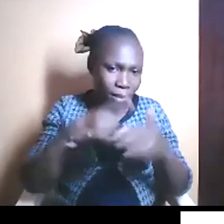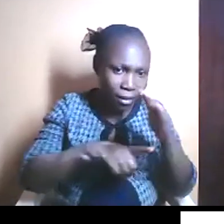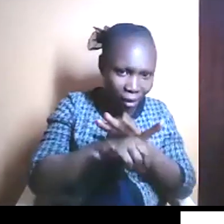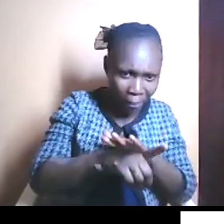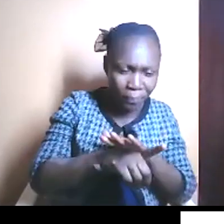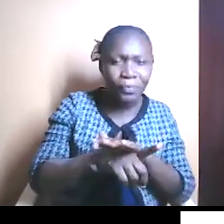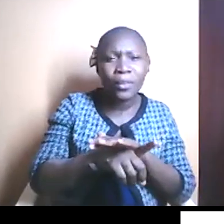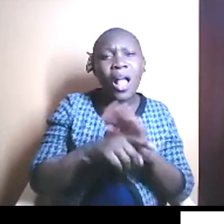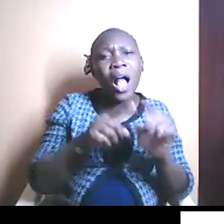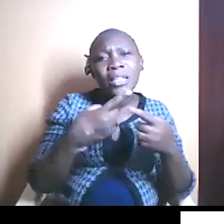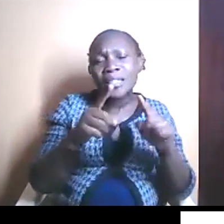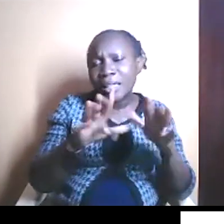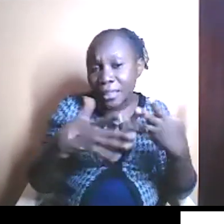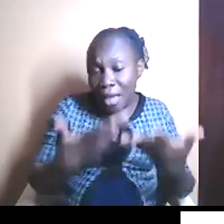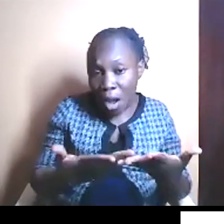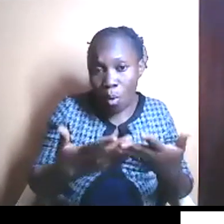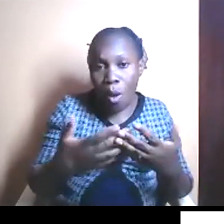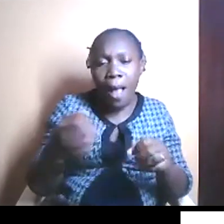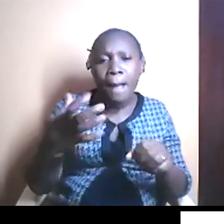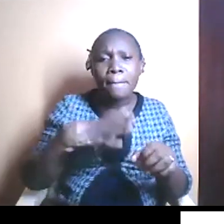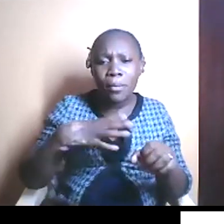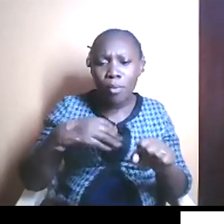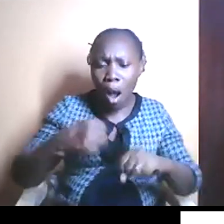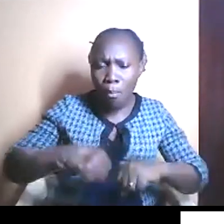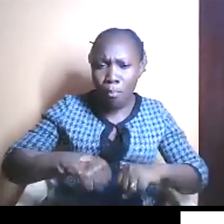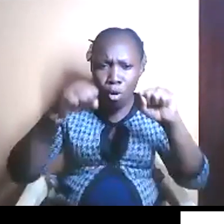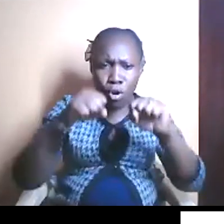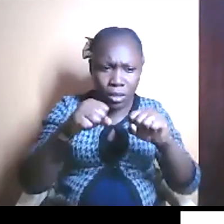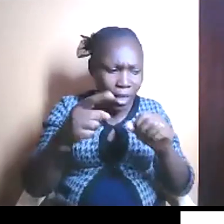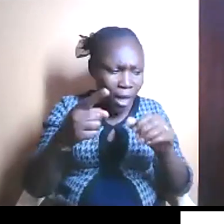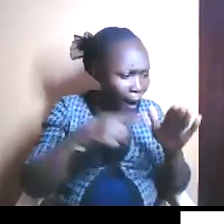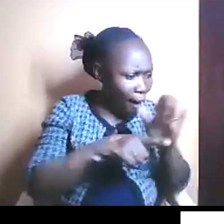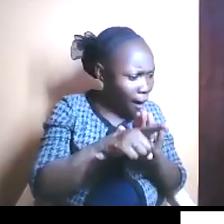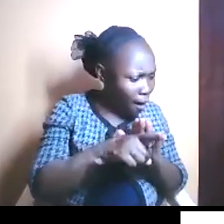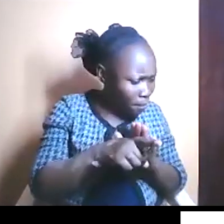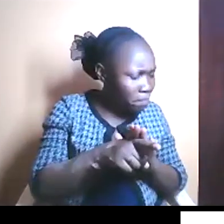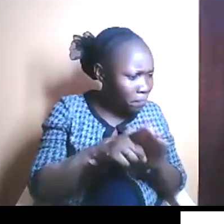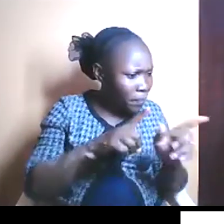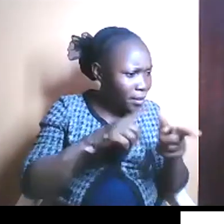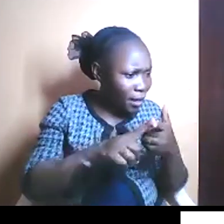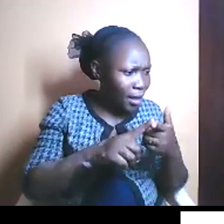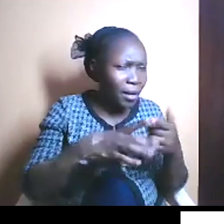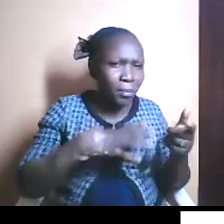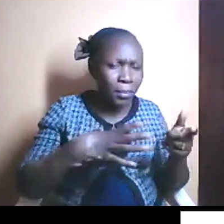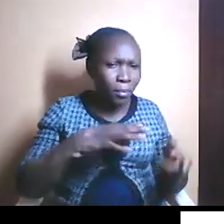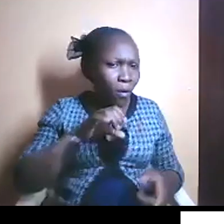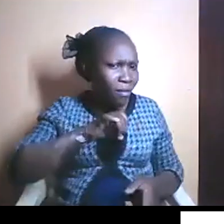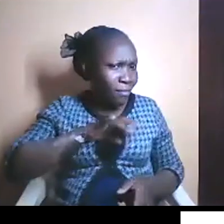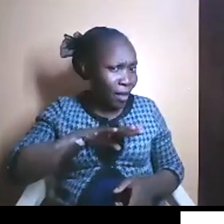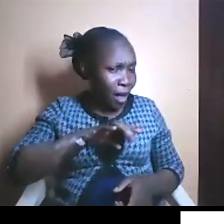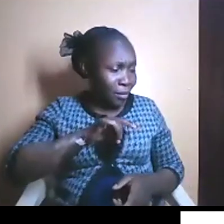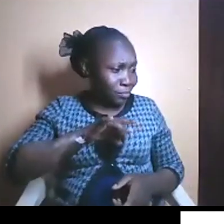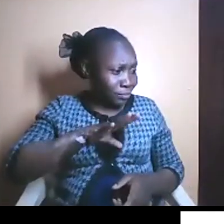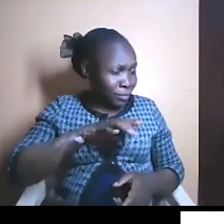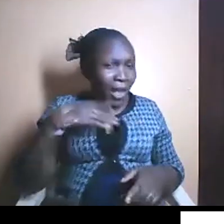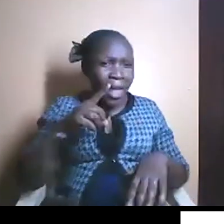who are working under very bad bosses. What they do is they end up always fearing, and they are